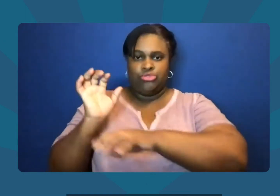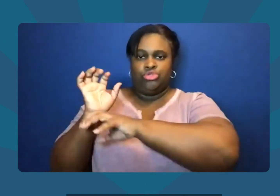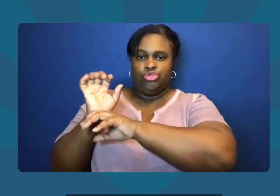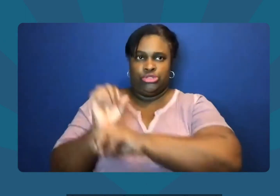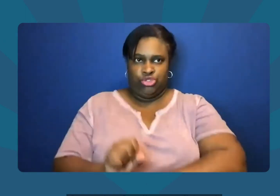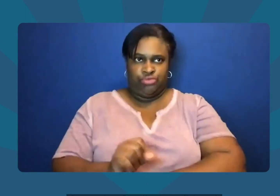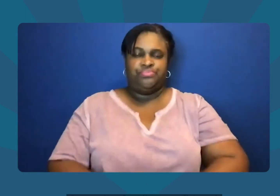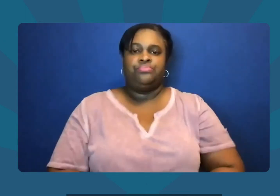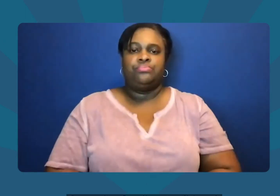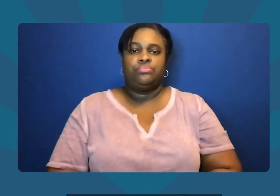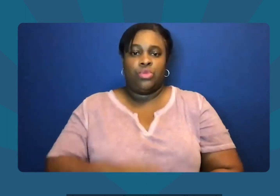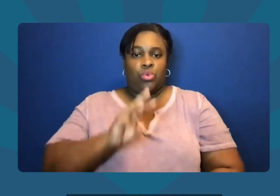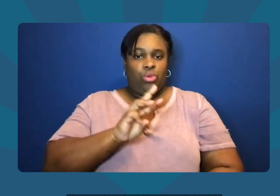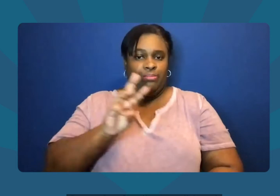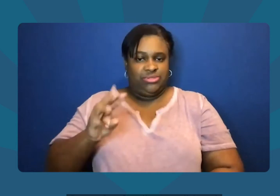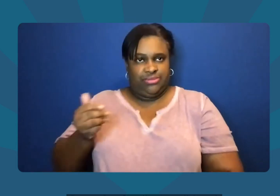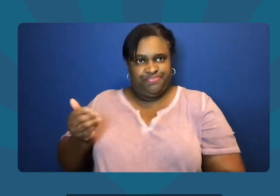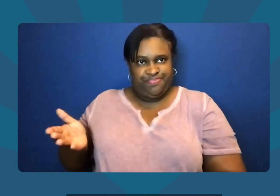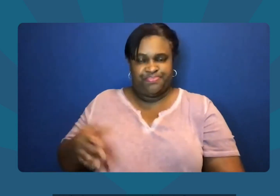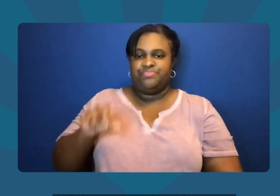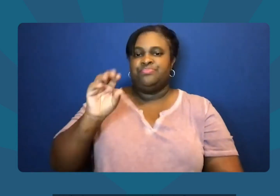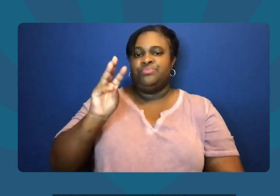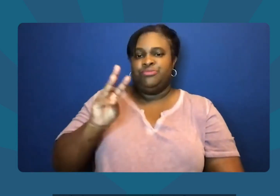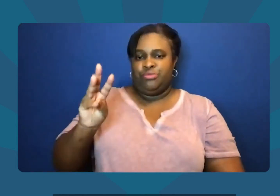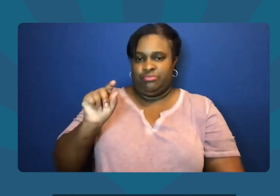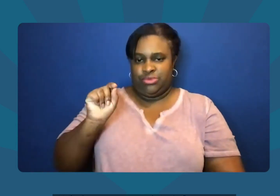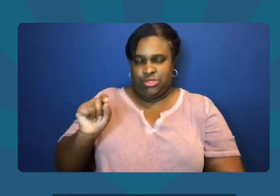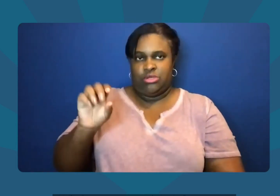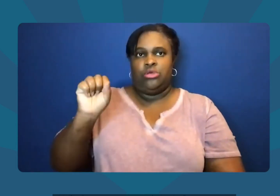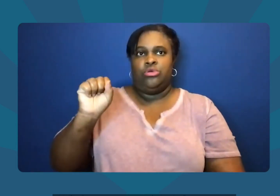Campaign funding, traditional. Website,